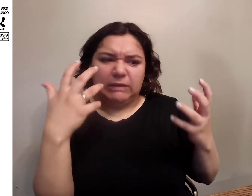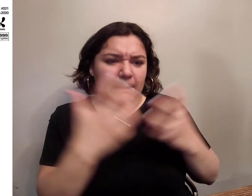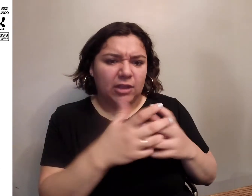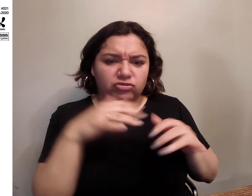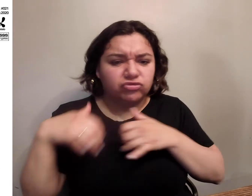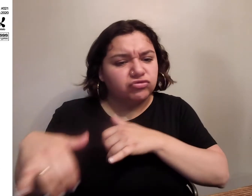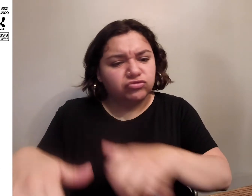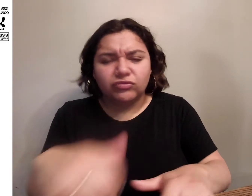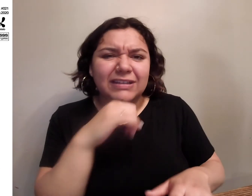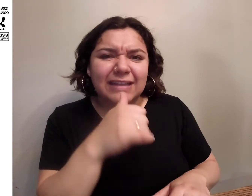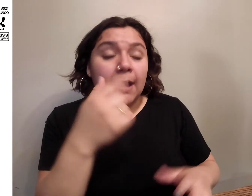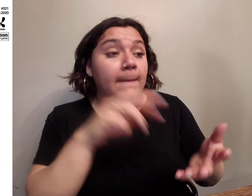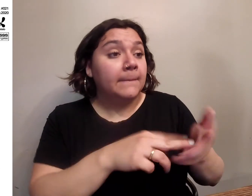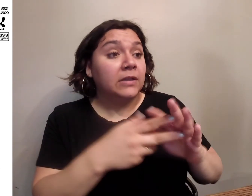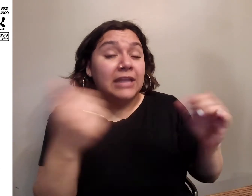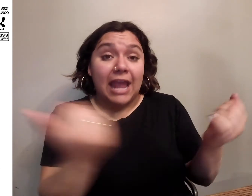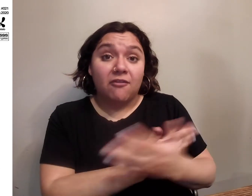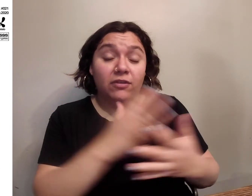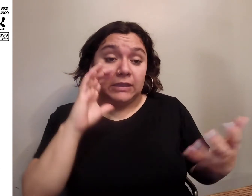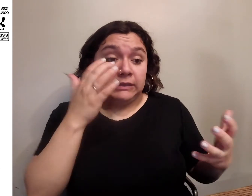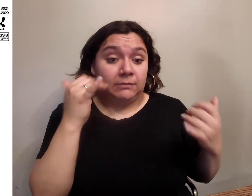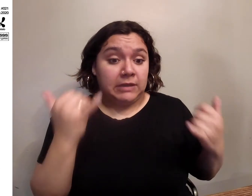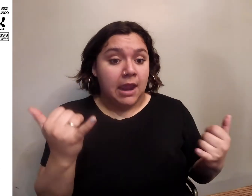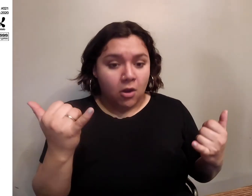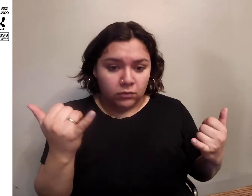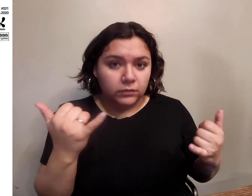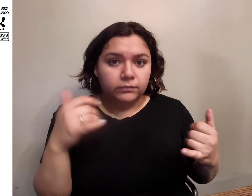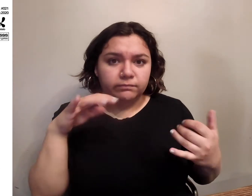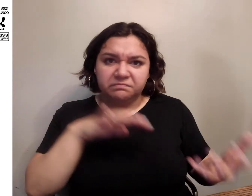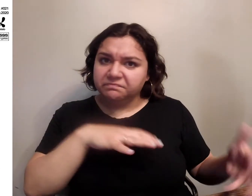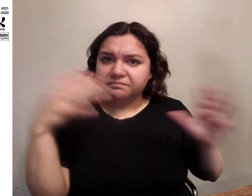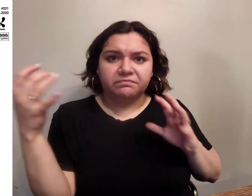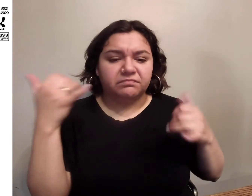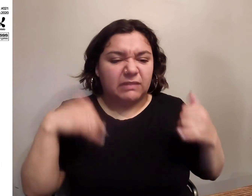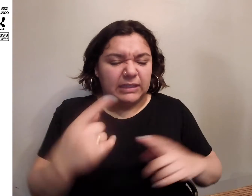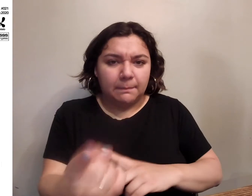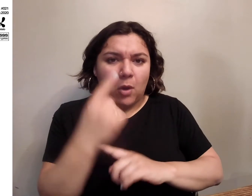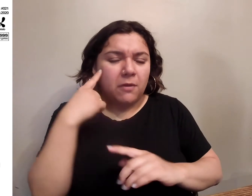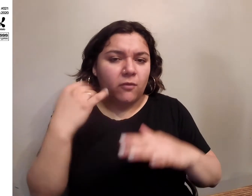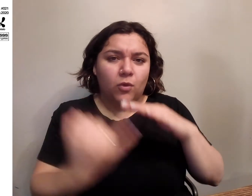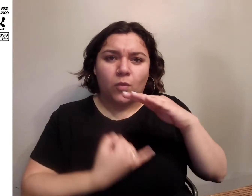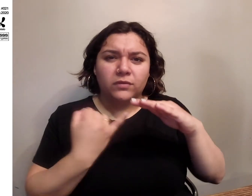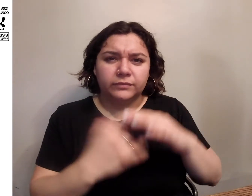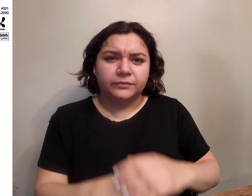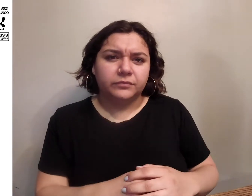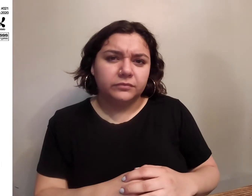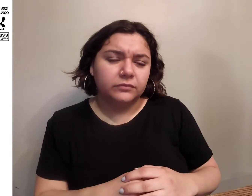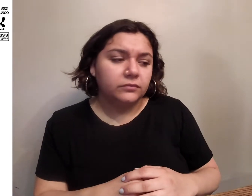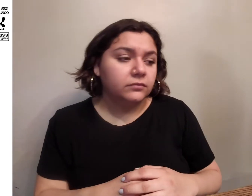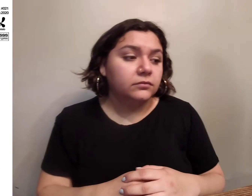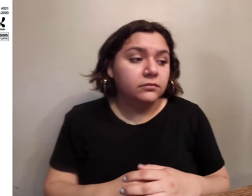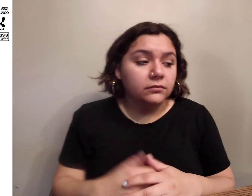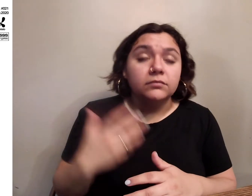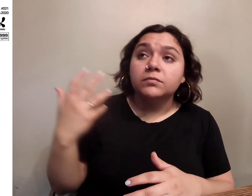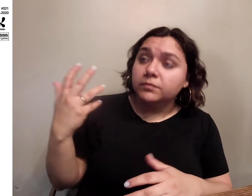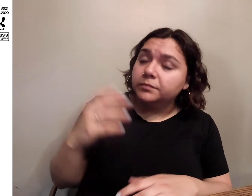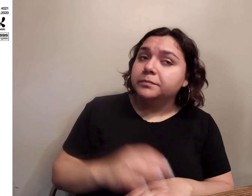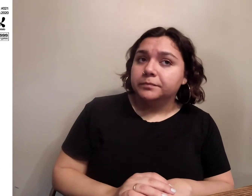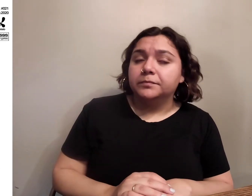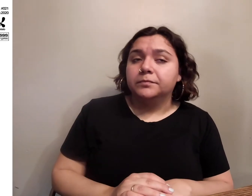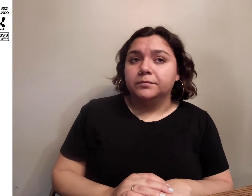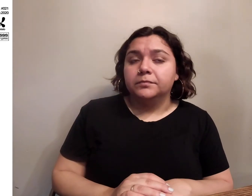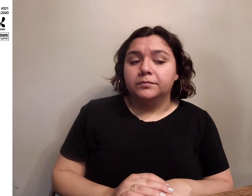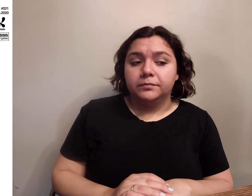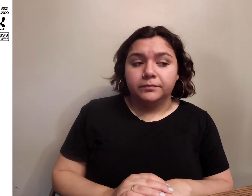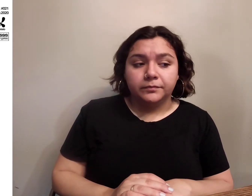when everything suddenly seems incongruous, as in this moment of the quarantine? I